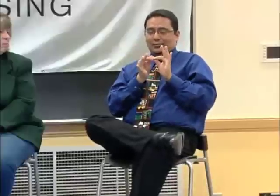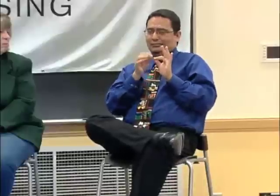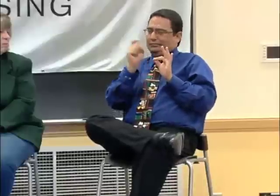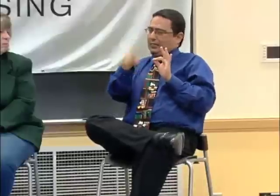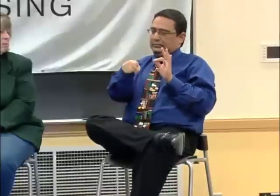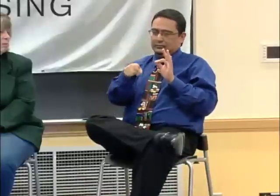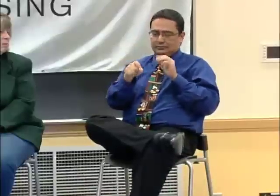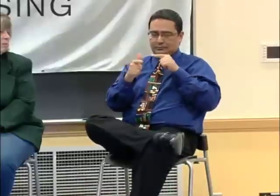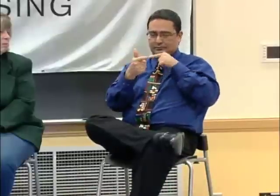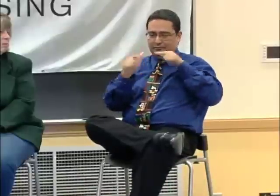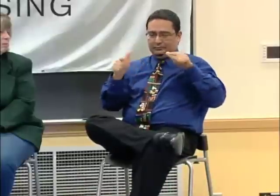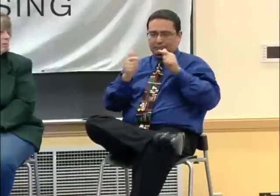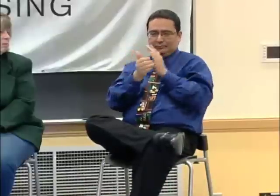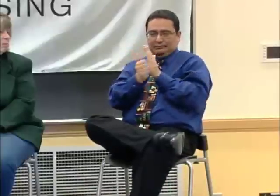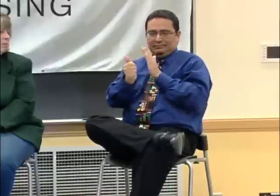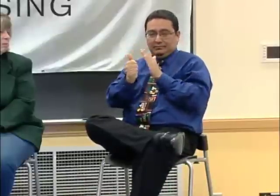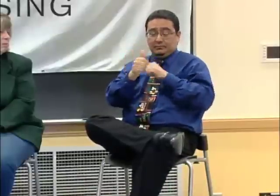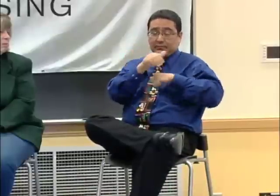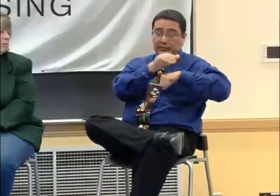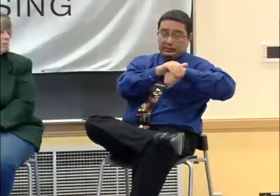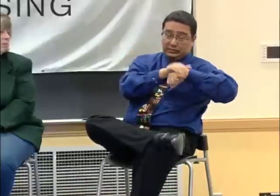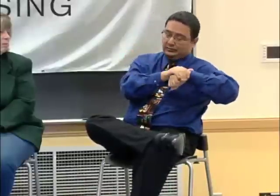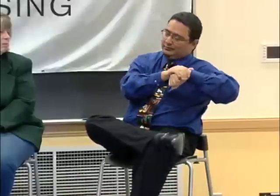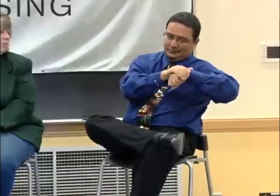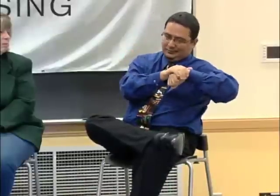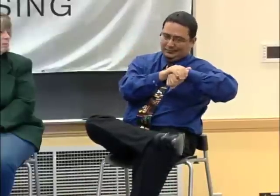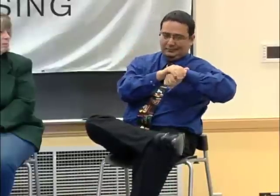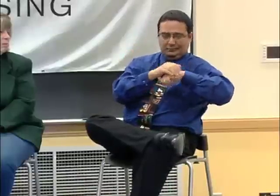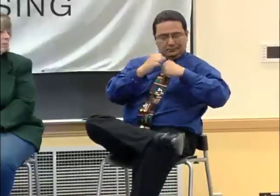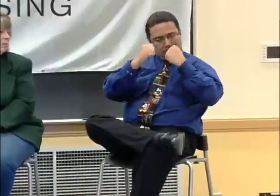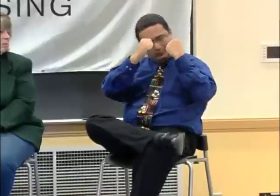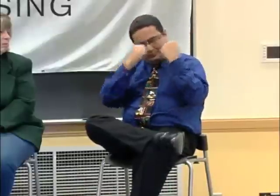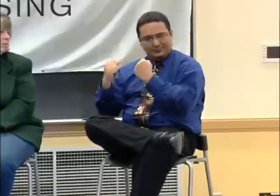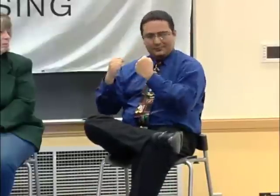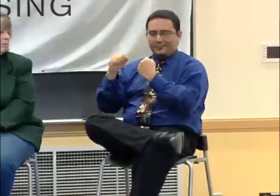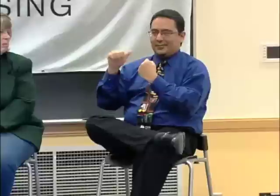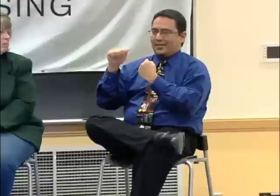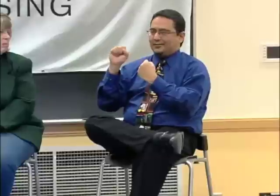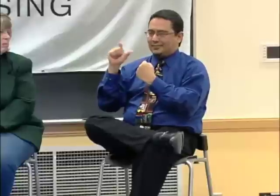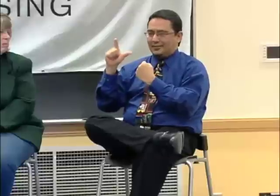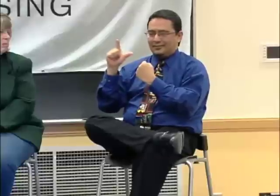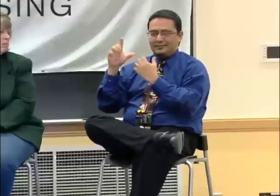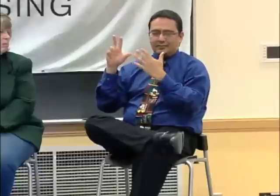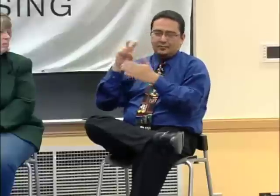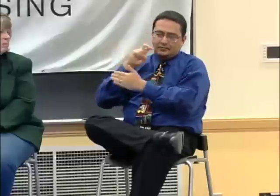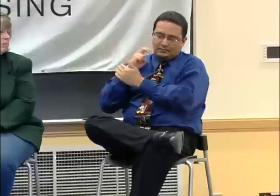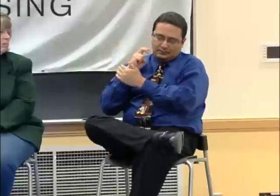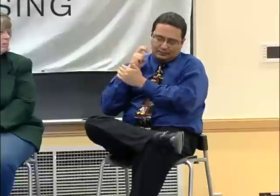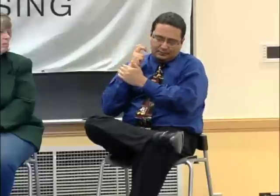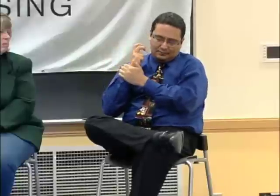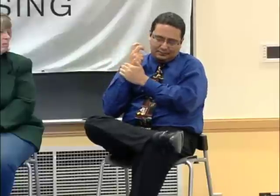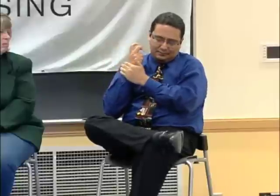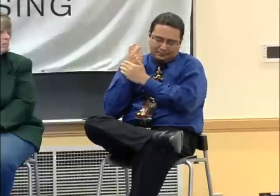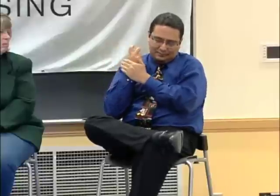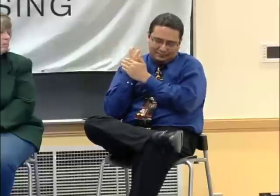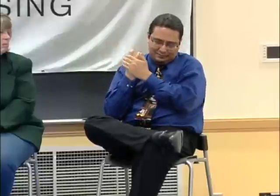meaning that interpreter must have the language skill in ASL